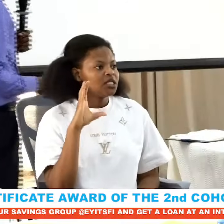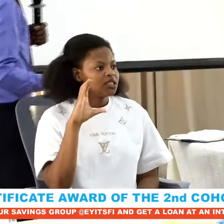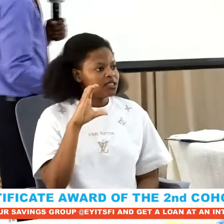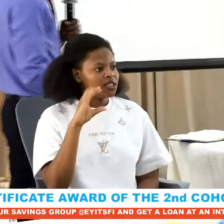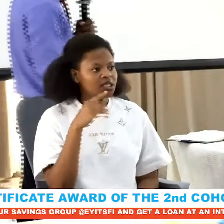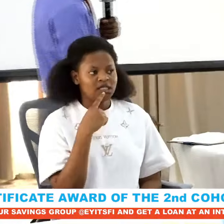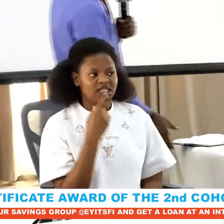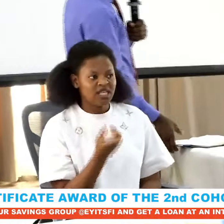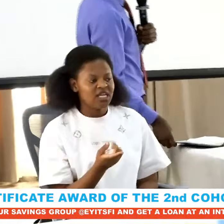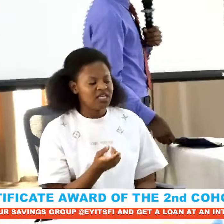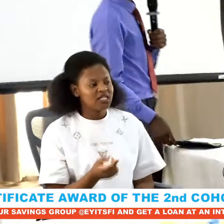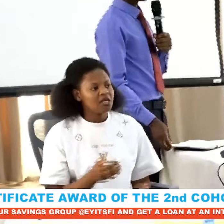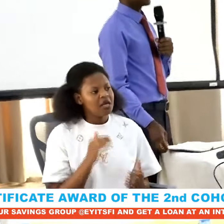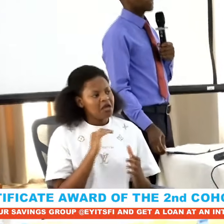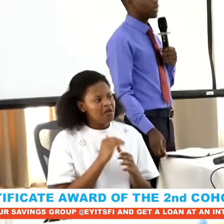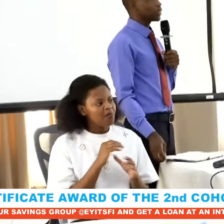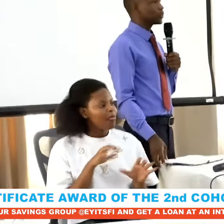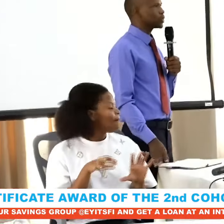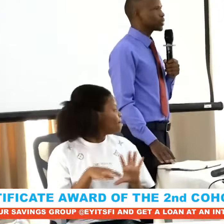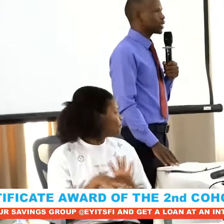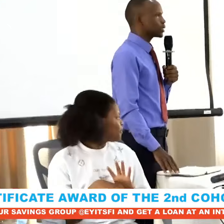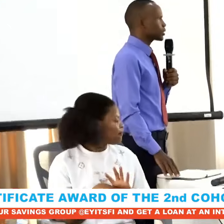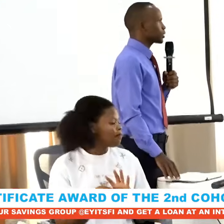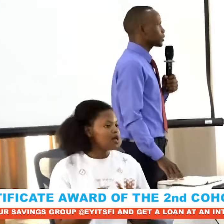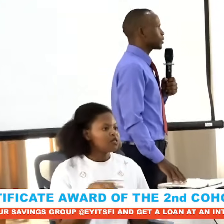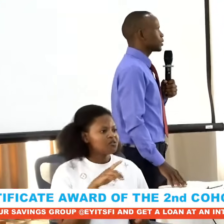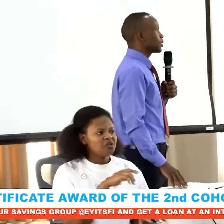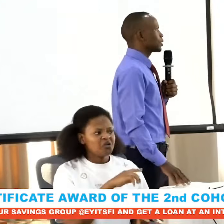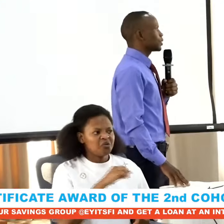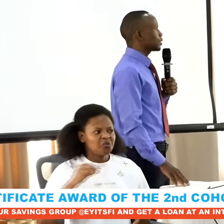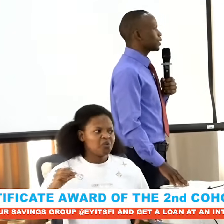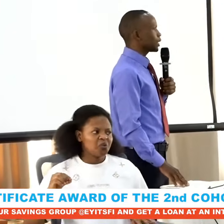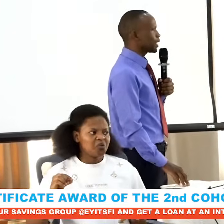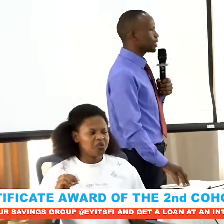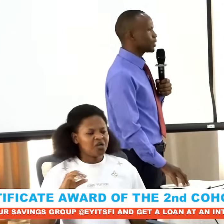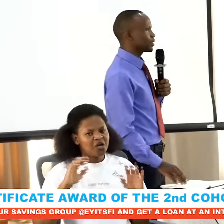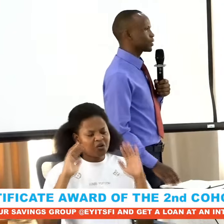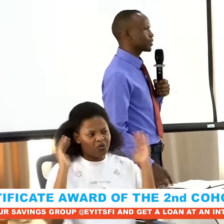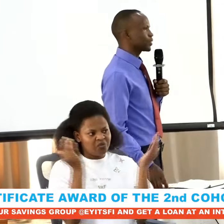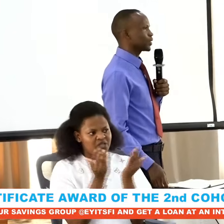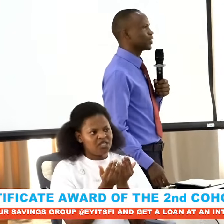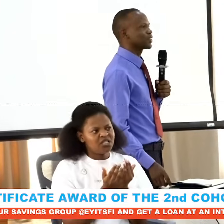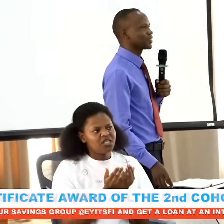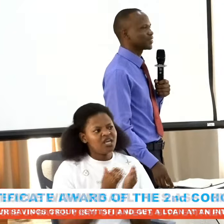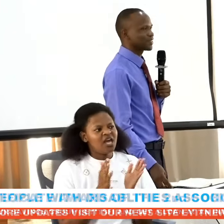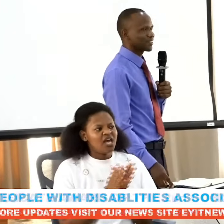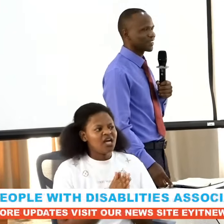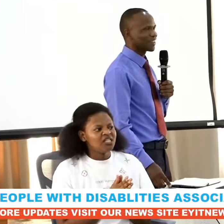members don't go to the communities and you start lying.